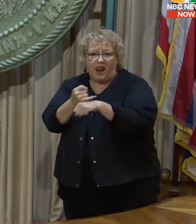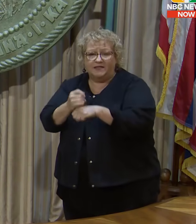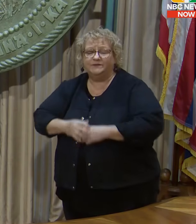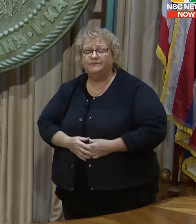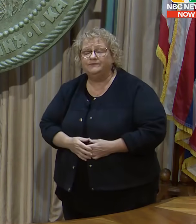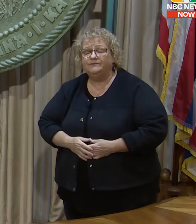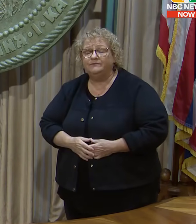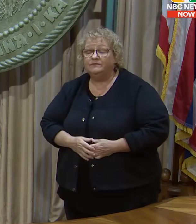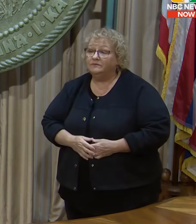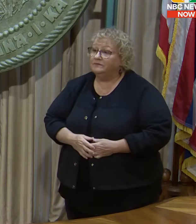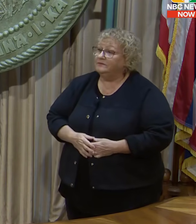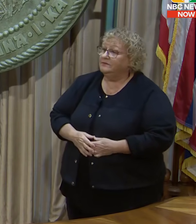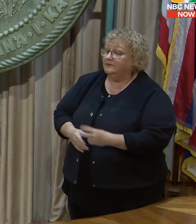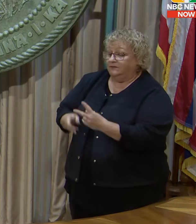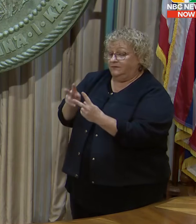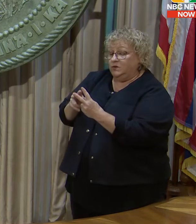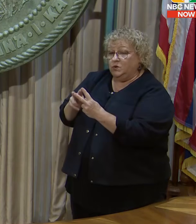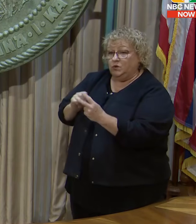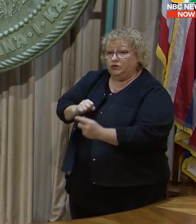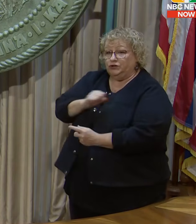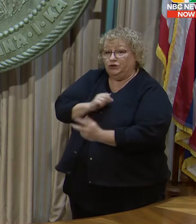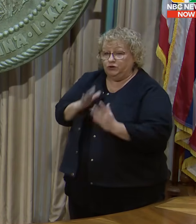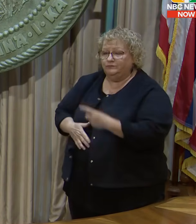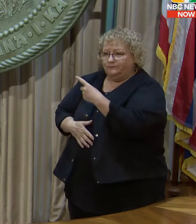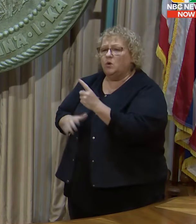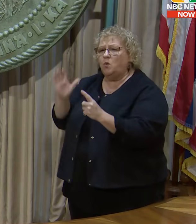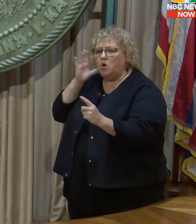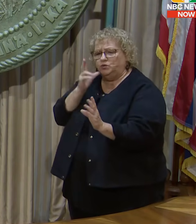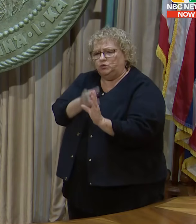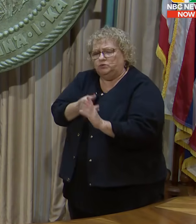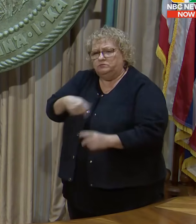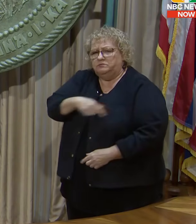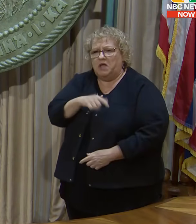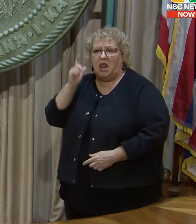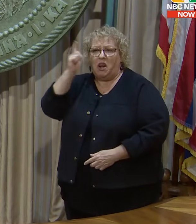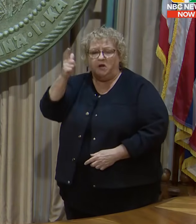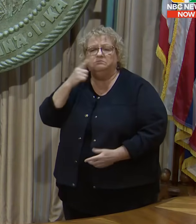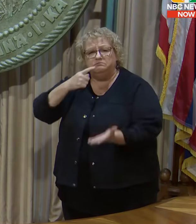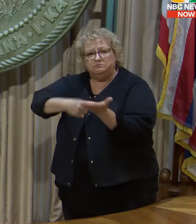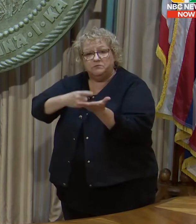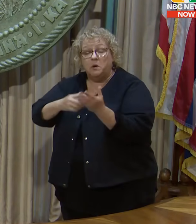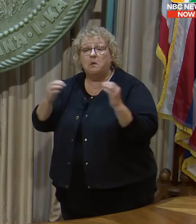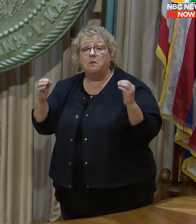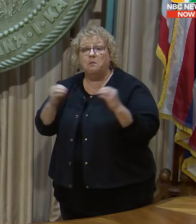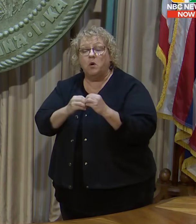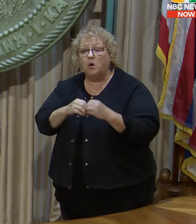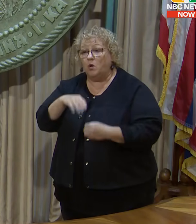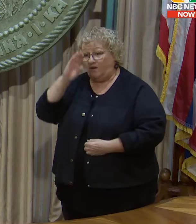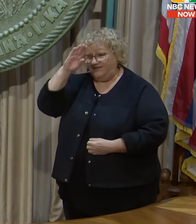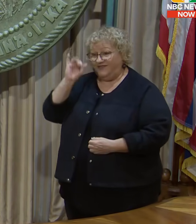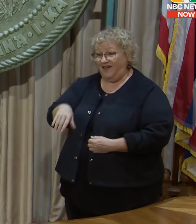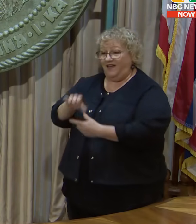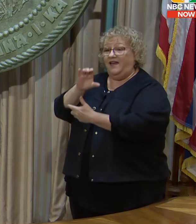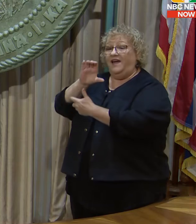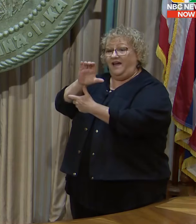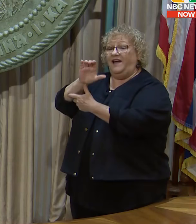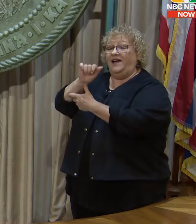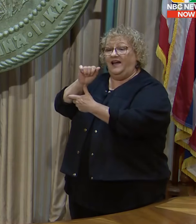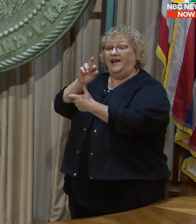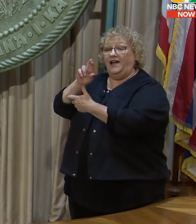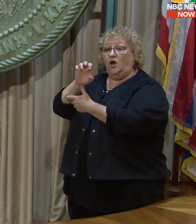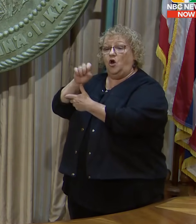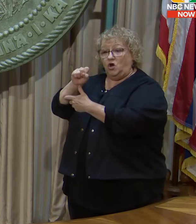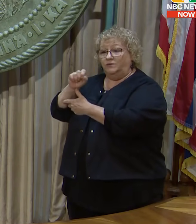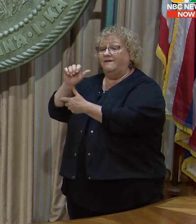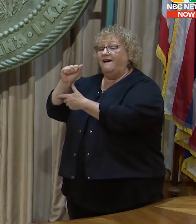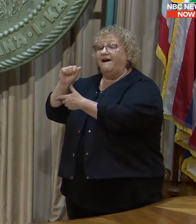and Congressman Case will provide more details, but we know the CARES Act will provide money that